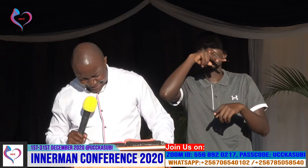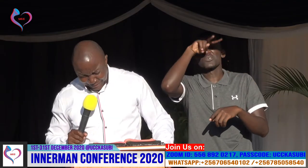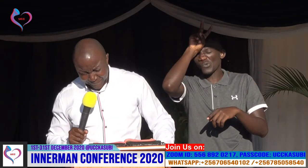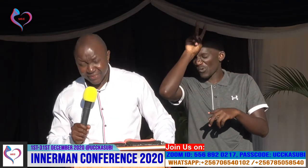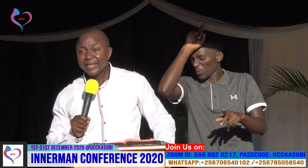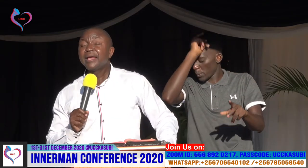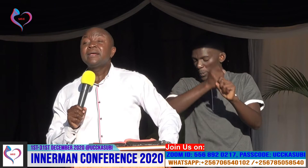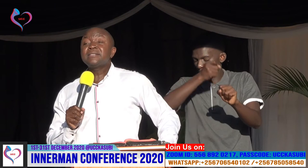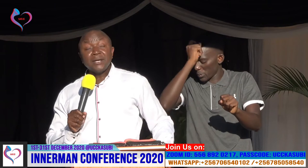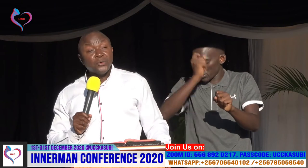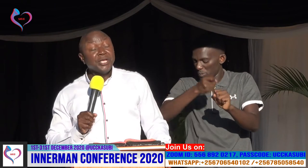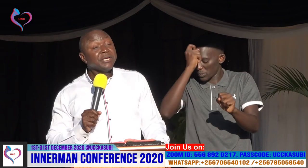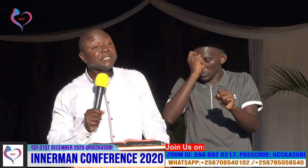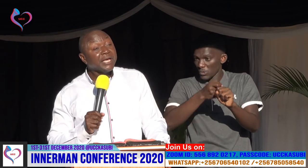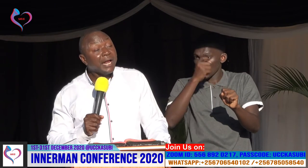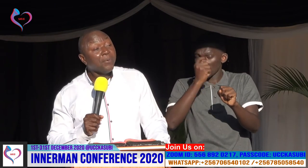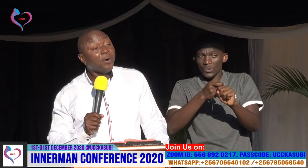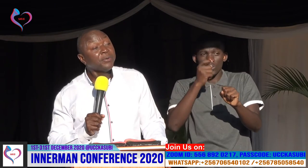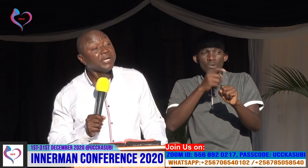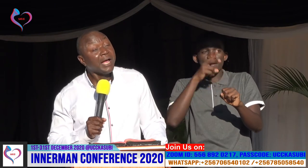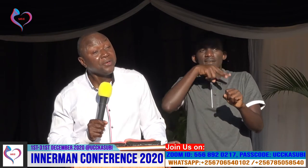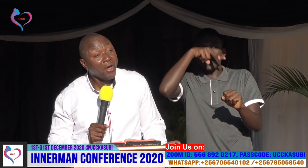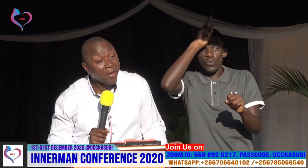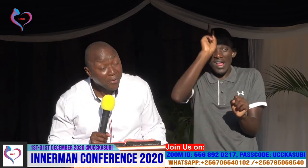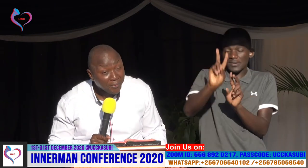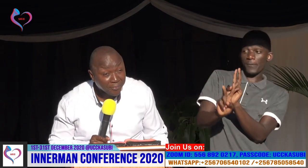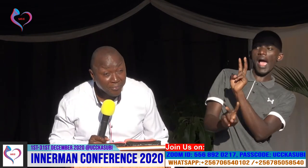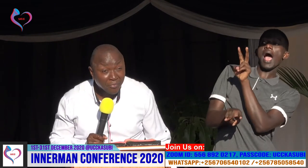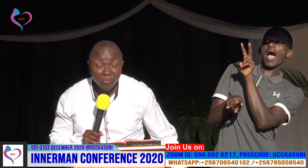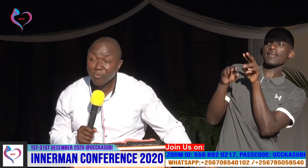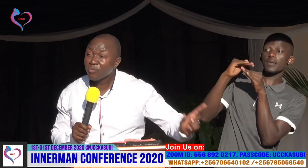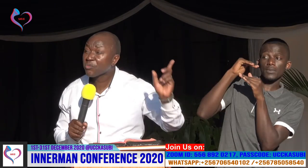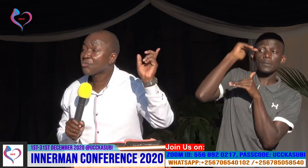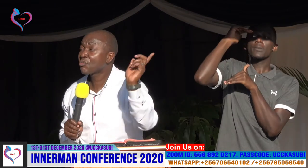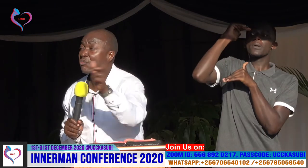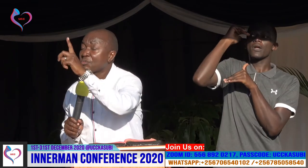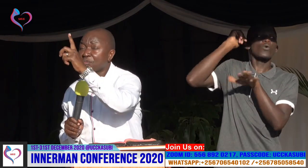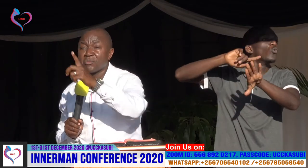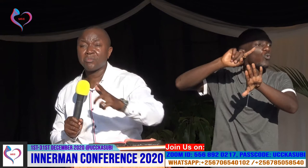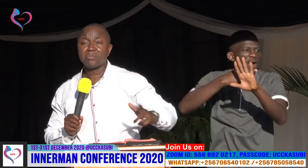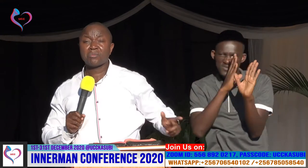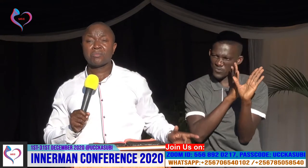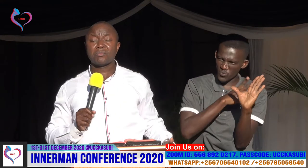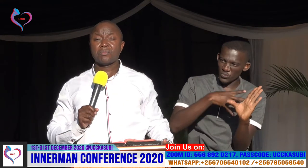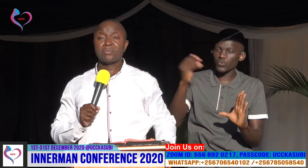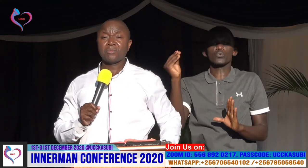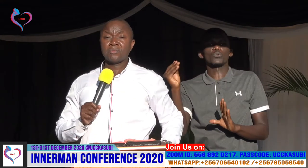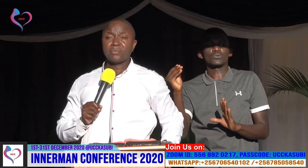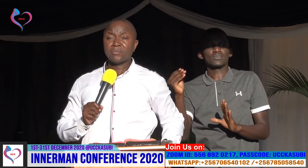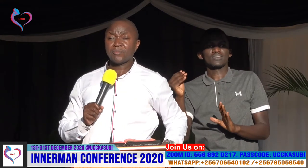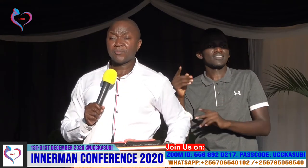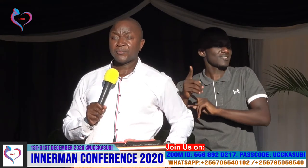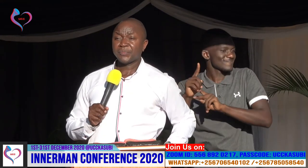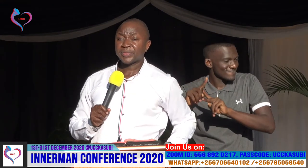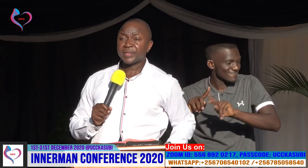protect. Embuzi nzibu nyoza. Zikulingize erabu obulira yo. They look at you and when you surface away,